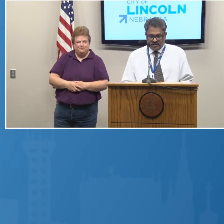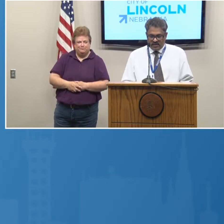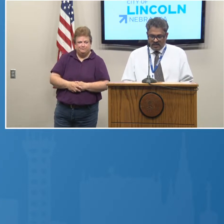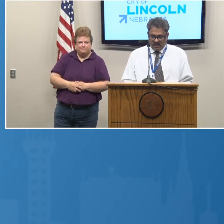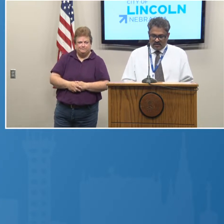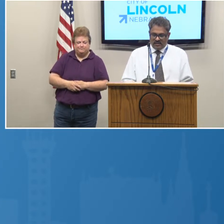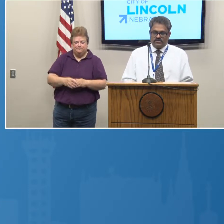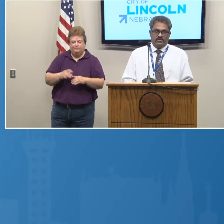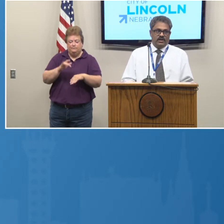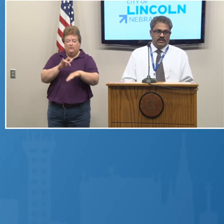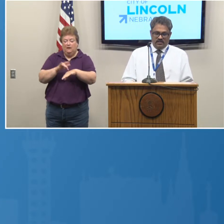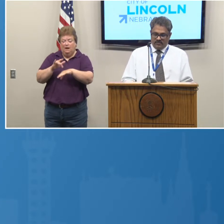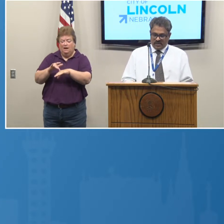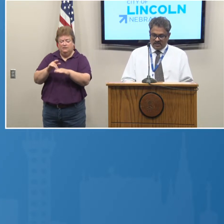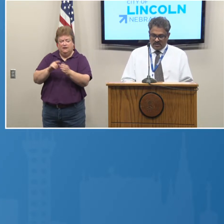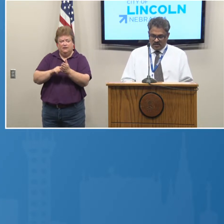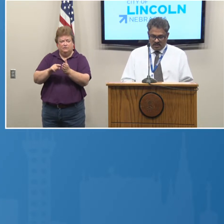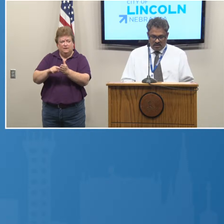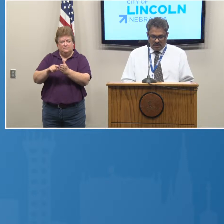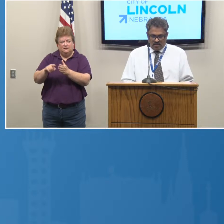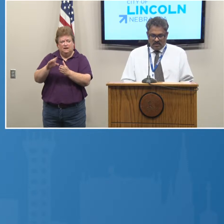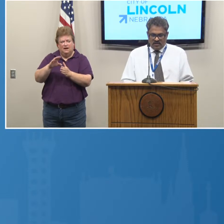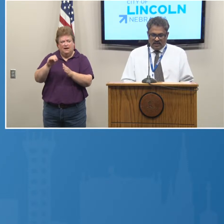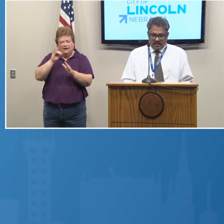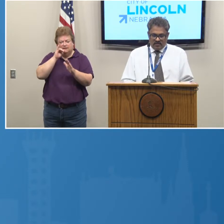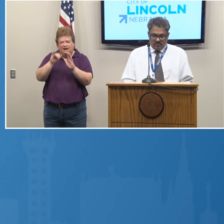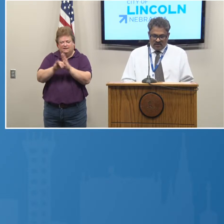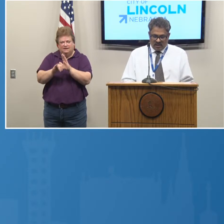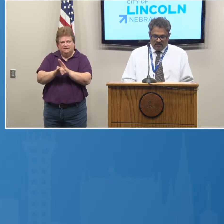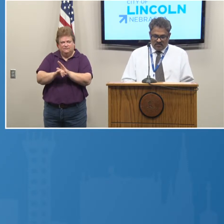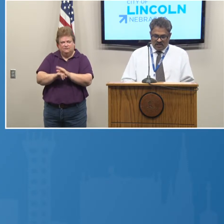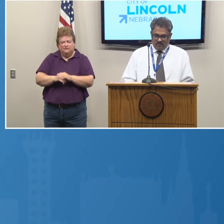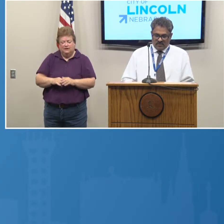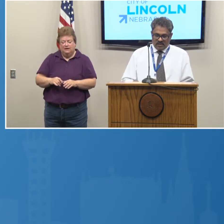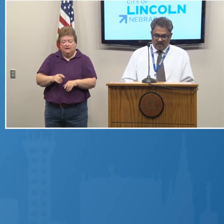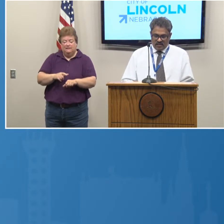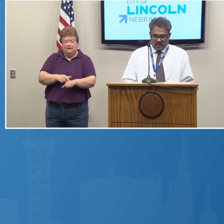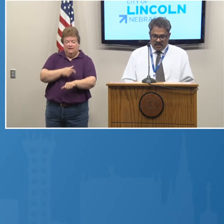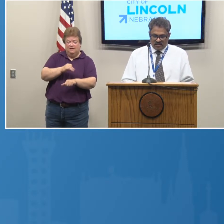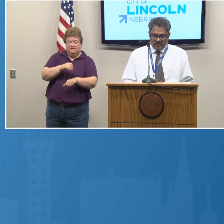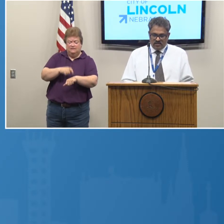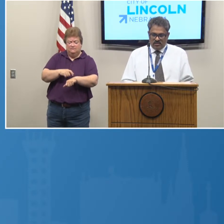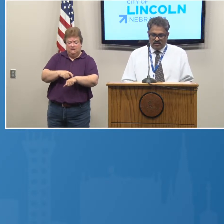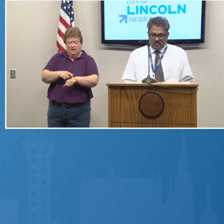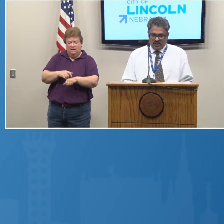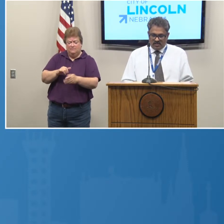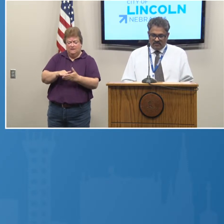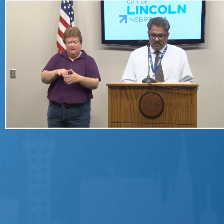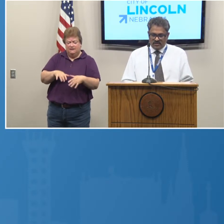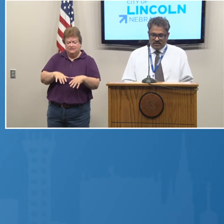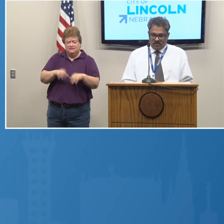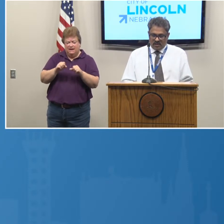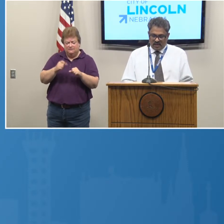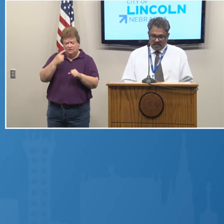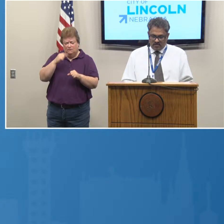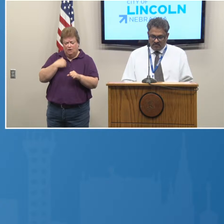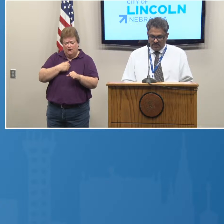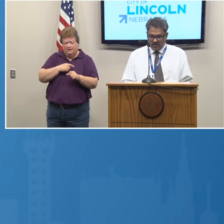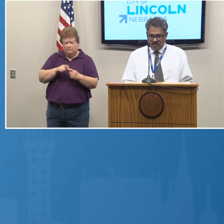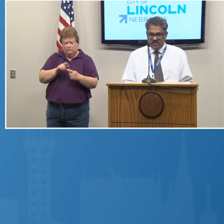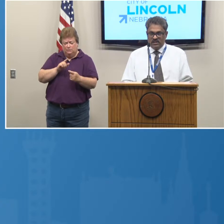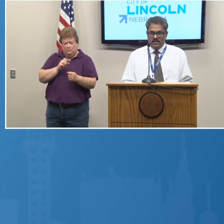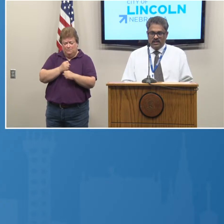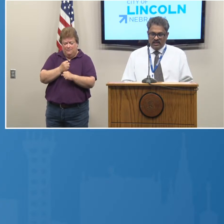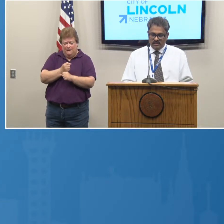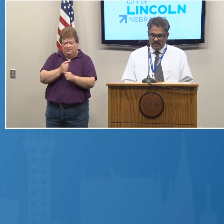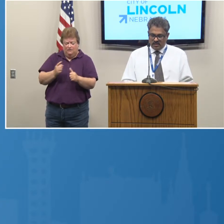Contact tracing and cluster identification. The length of time it takes to make the first contact with